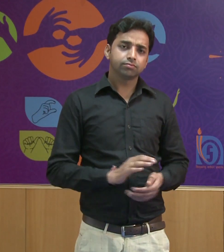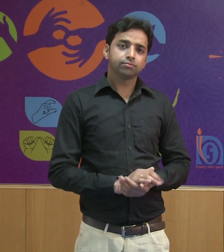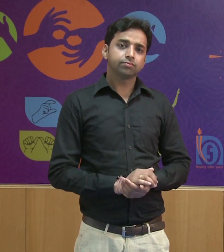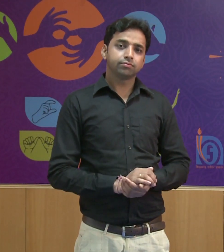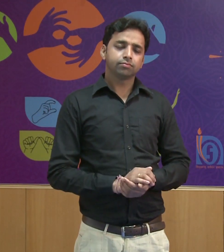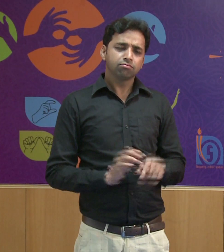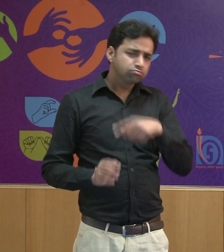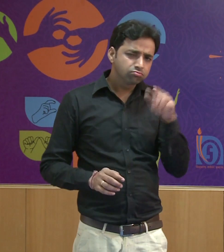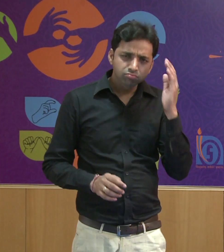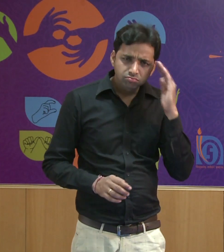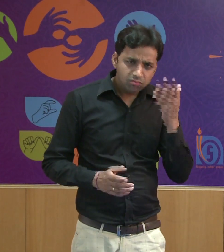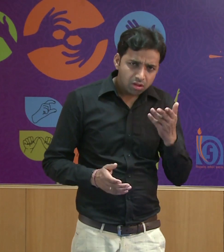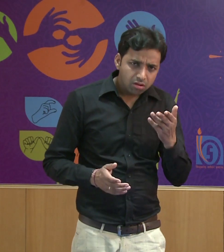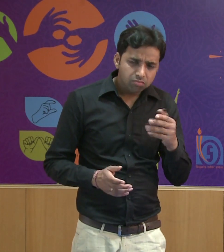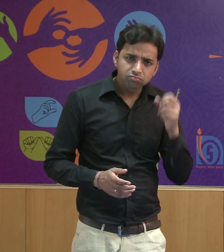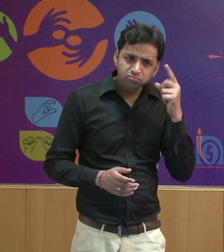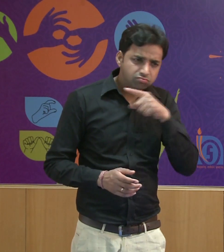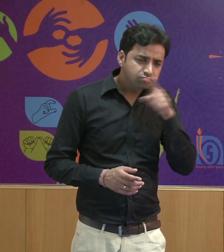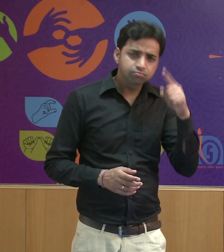do you know about these countries before?